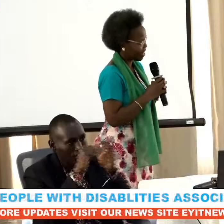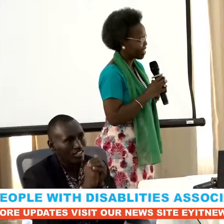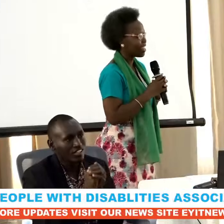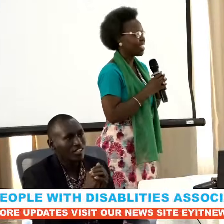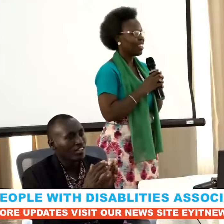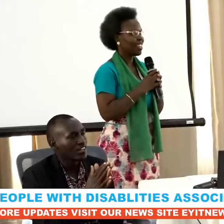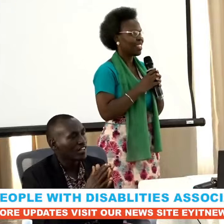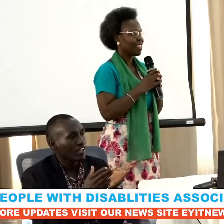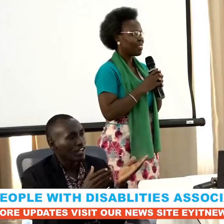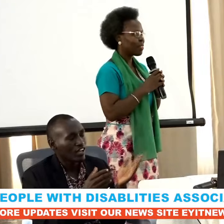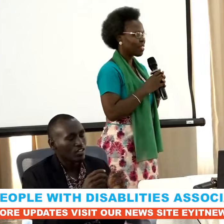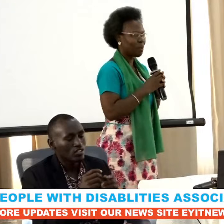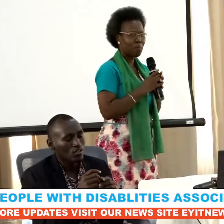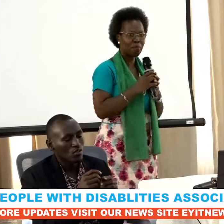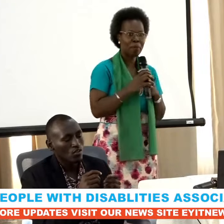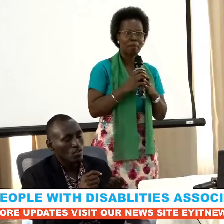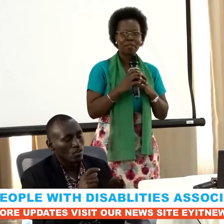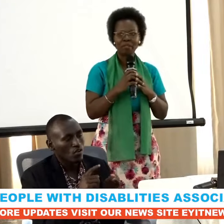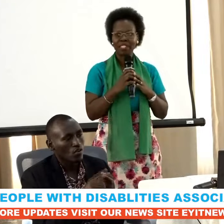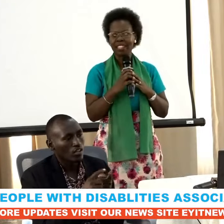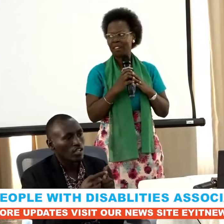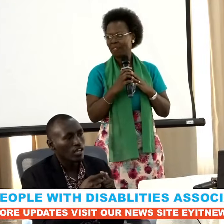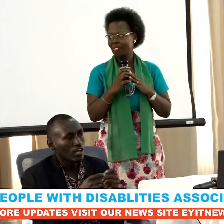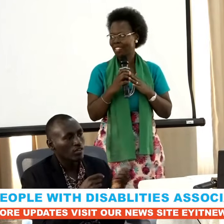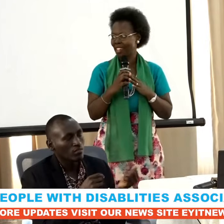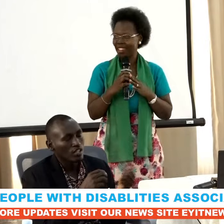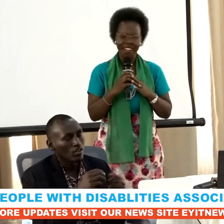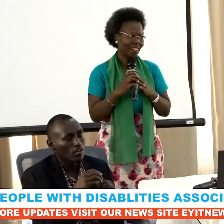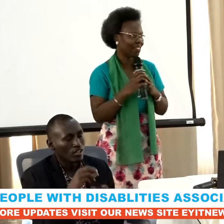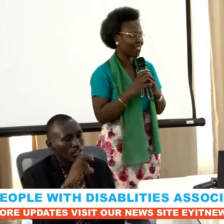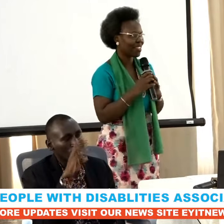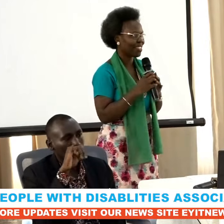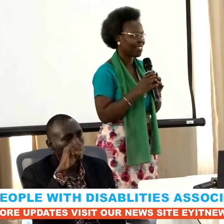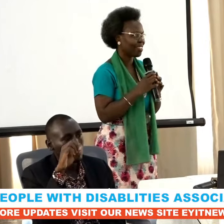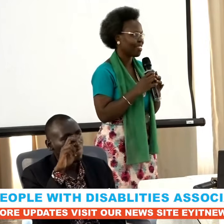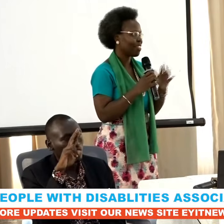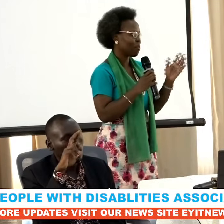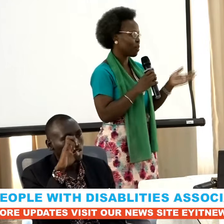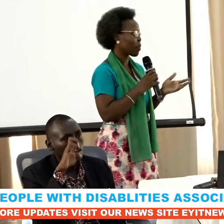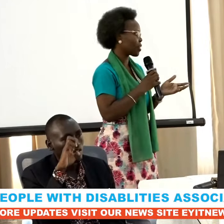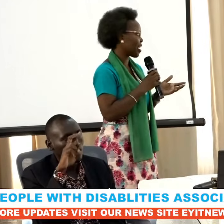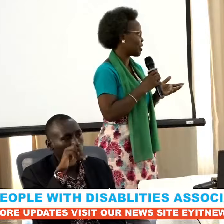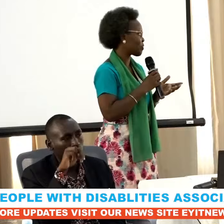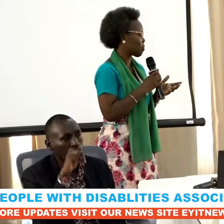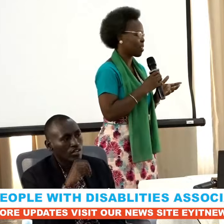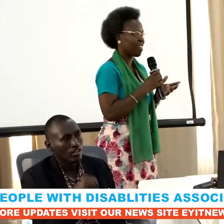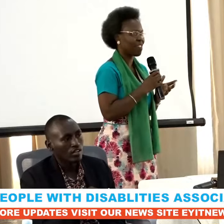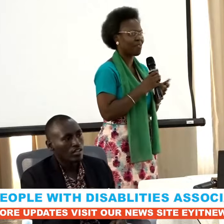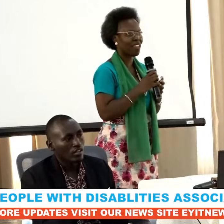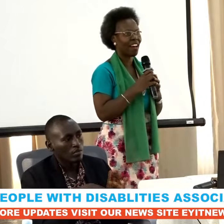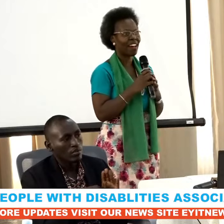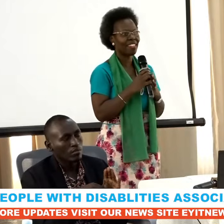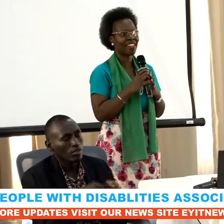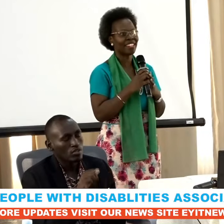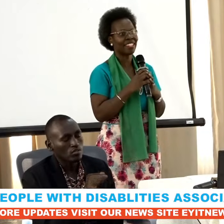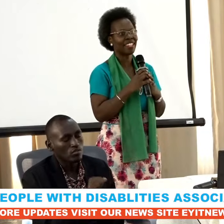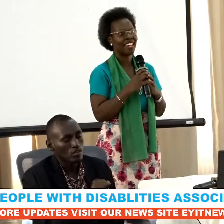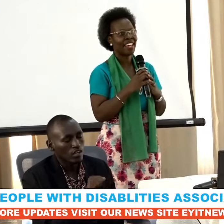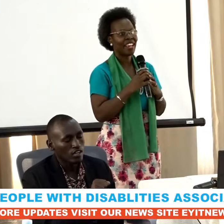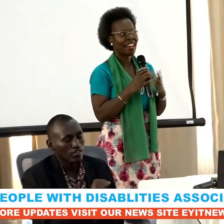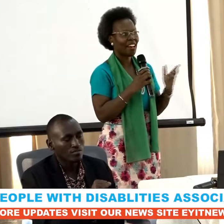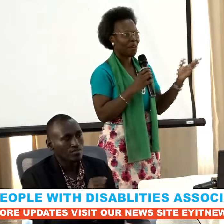Maureen. Those are the members of staff that I can recognize from here. If there are